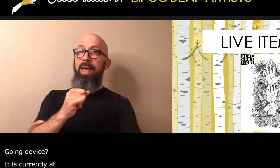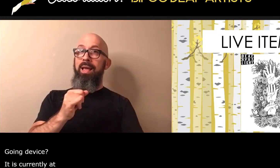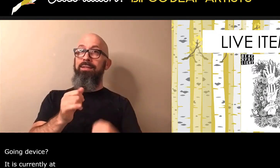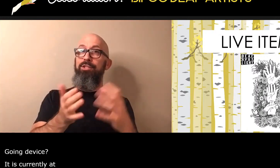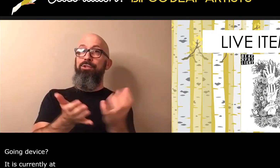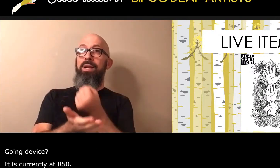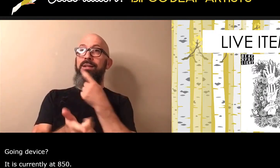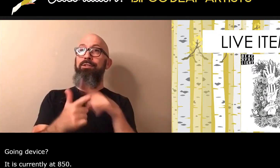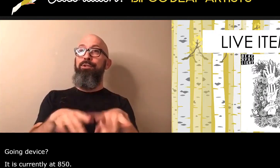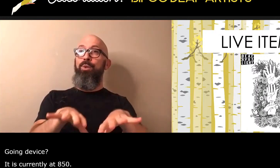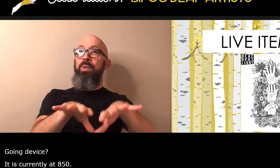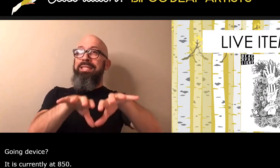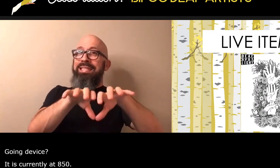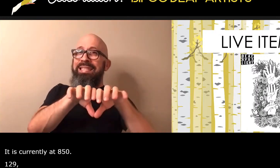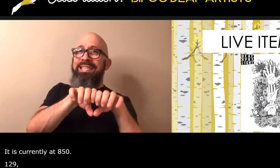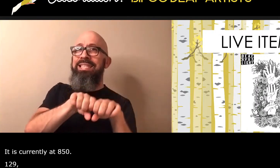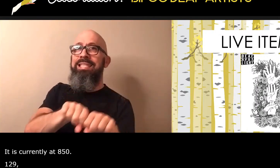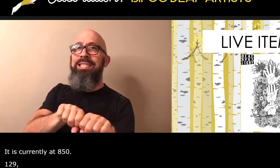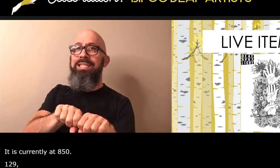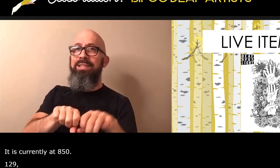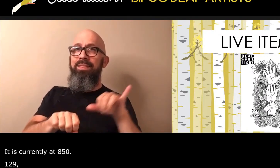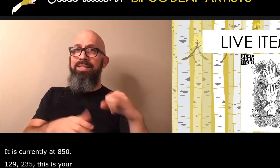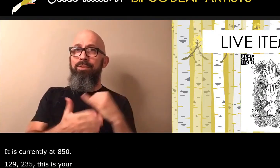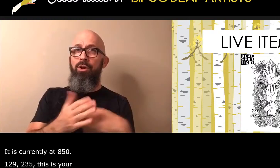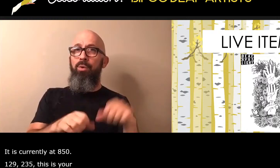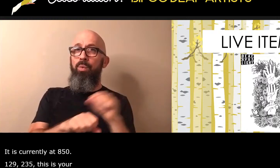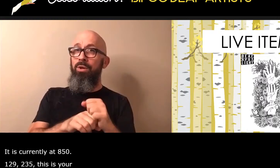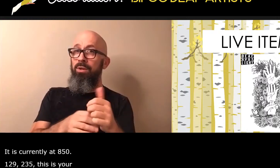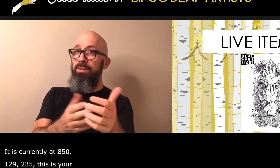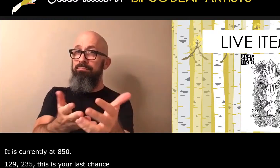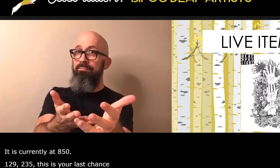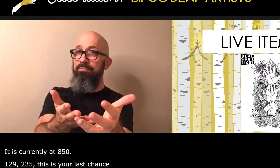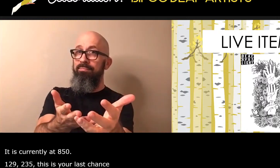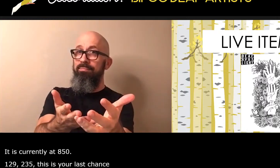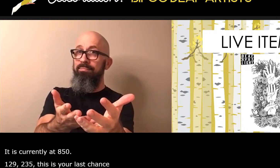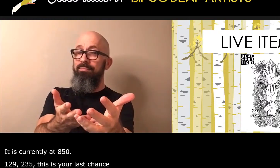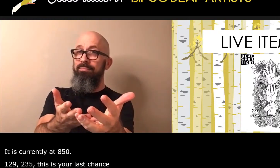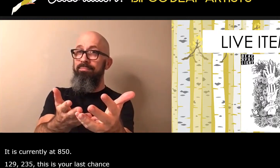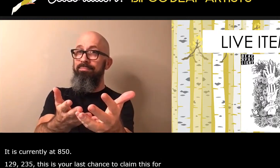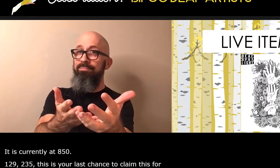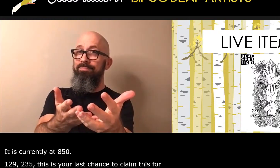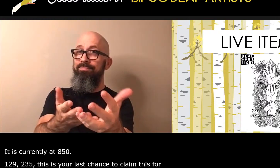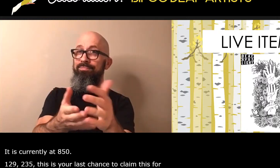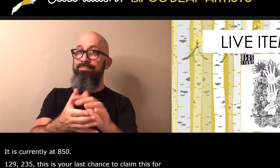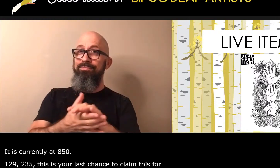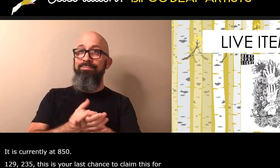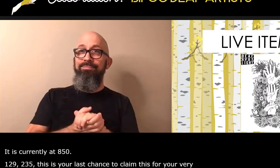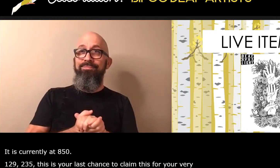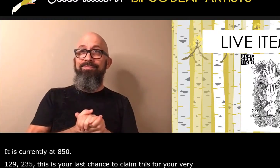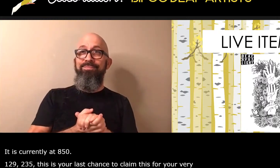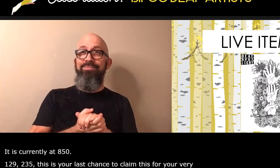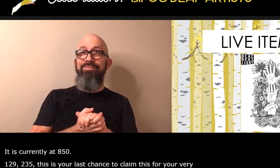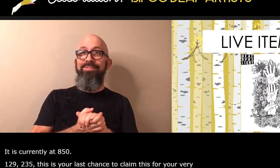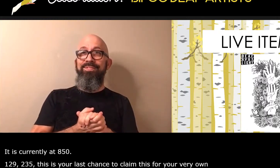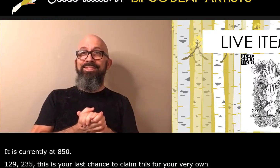129, 235. This is your last chance to claim this for your very own.